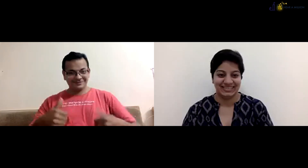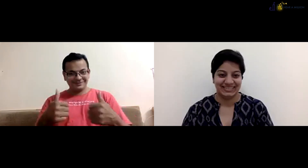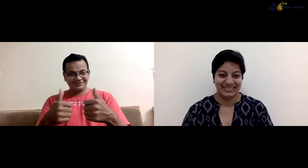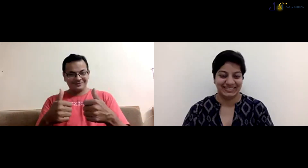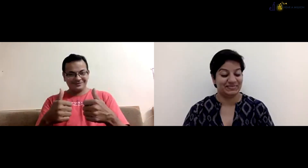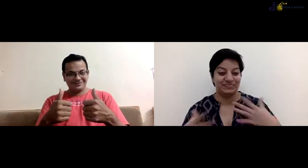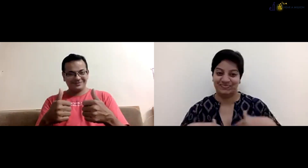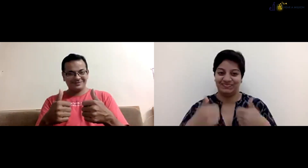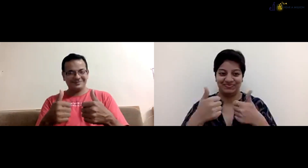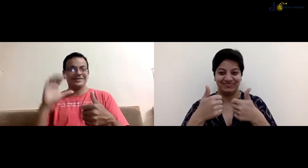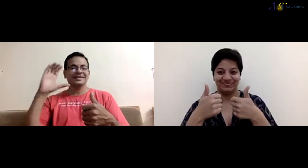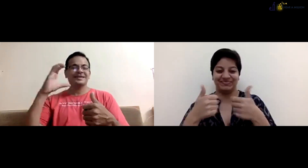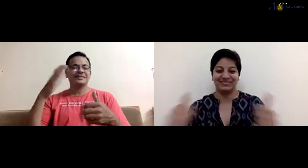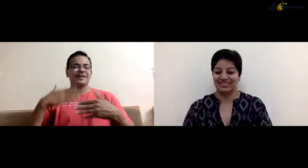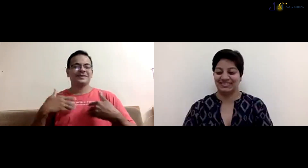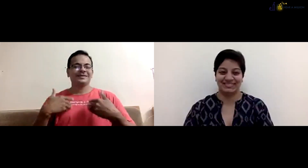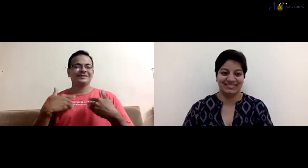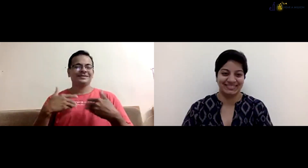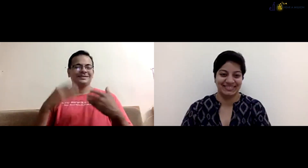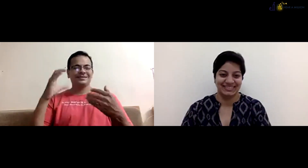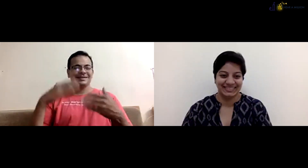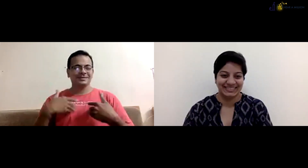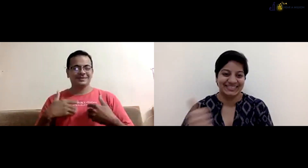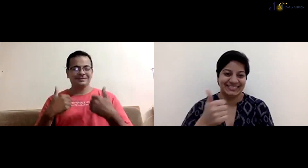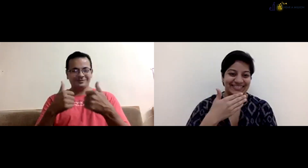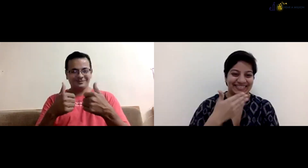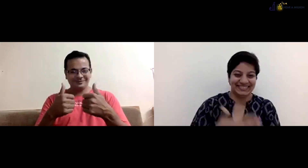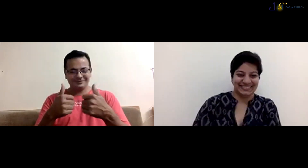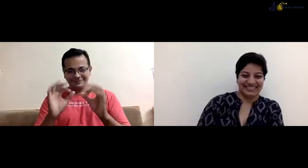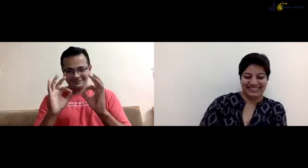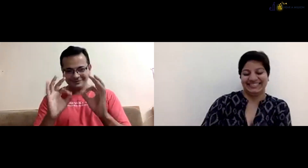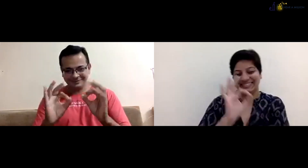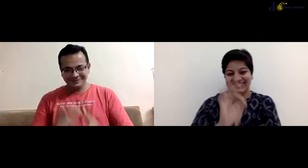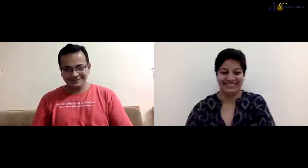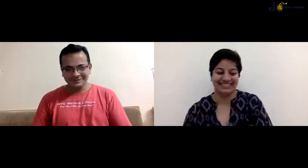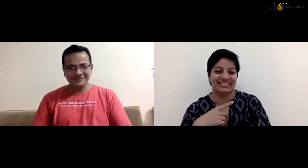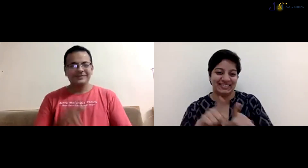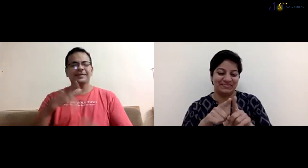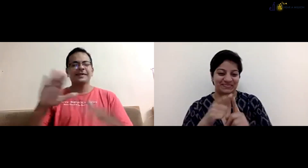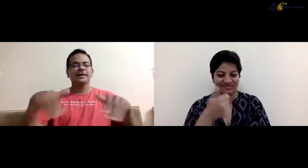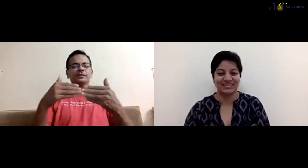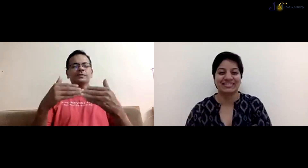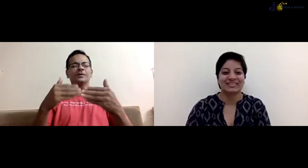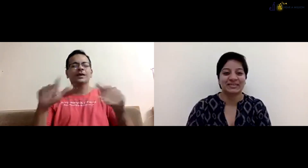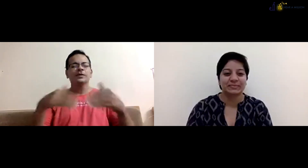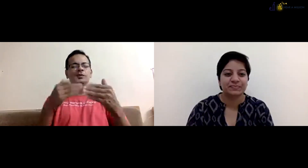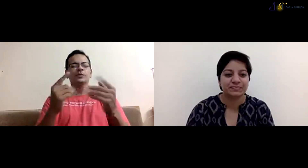Hello. How are you? I'm good. Merry Christmas. Thank you.